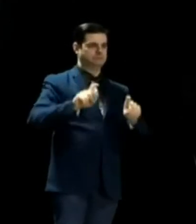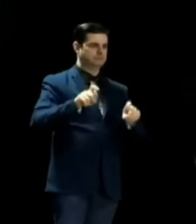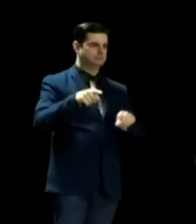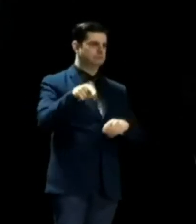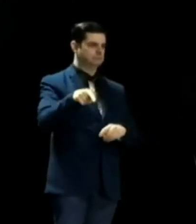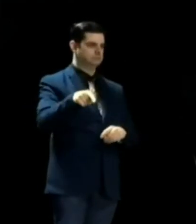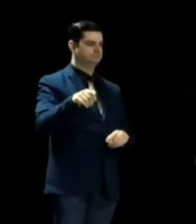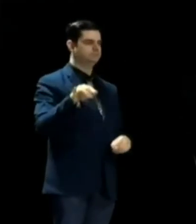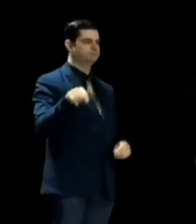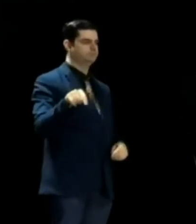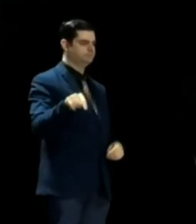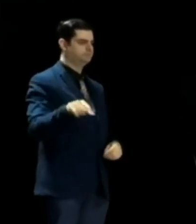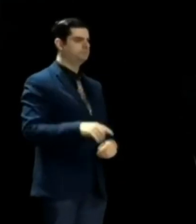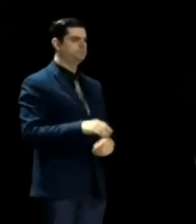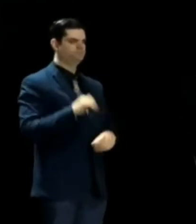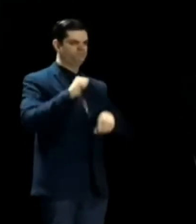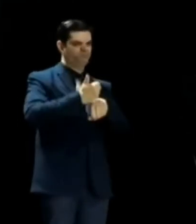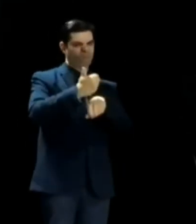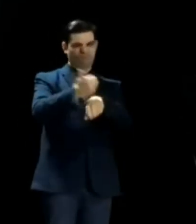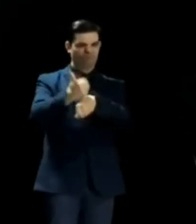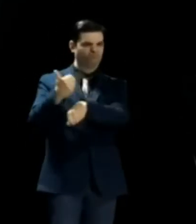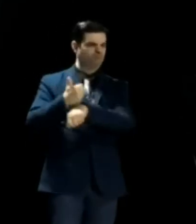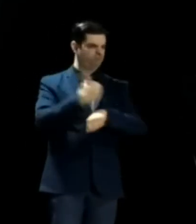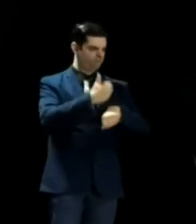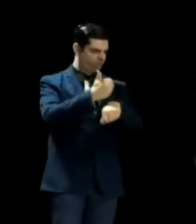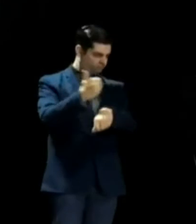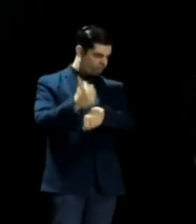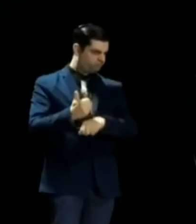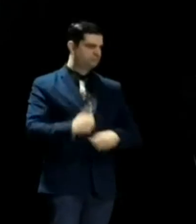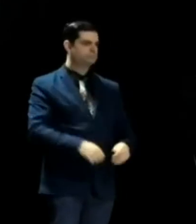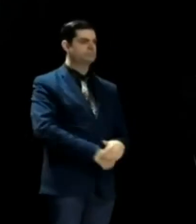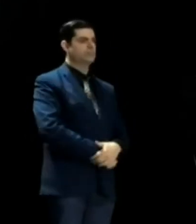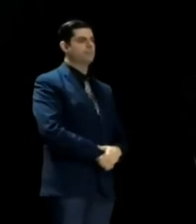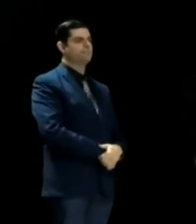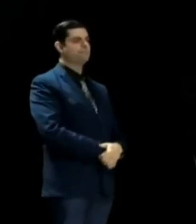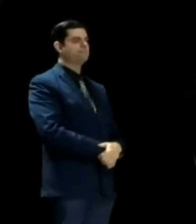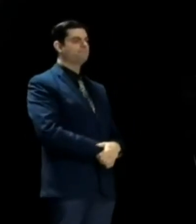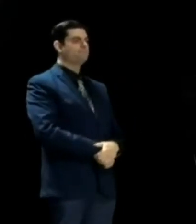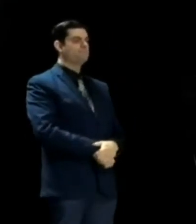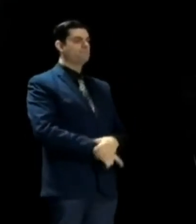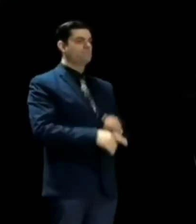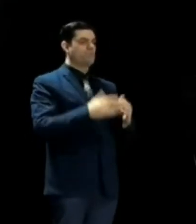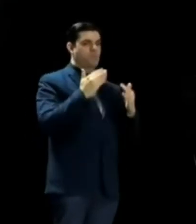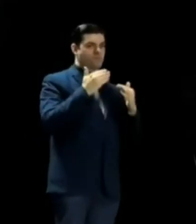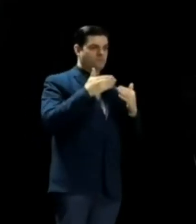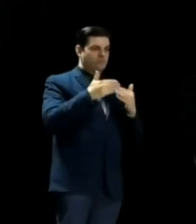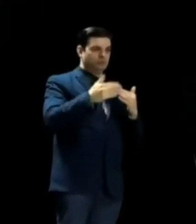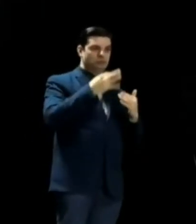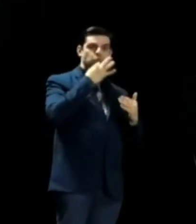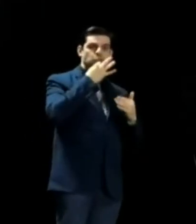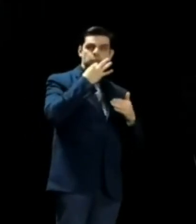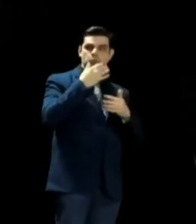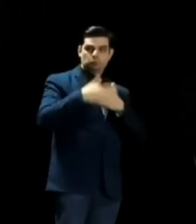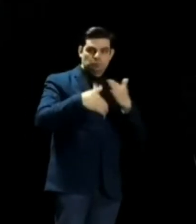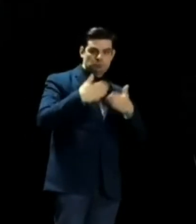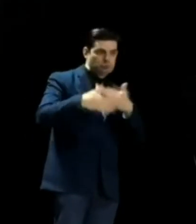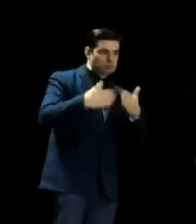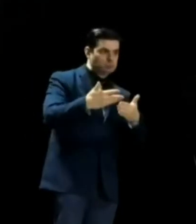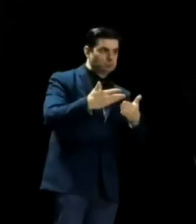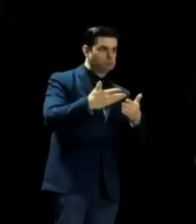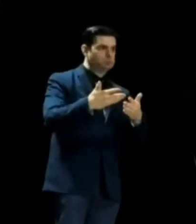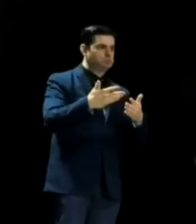of a phased-in restart depending on what capacity looks like. So we get more testing capacity at